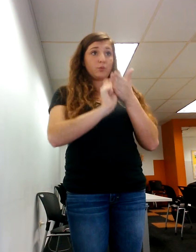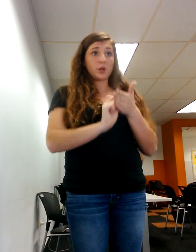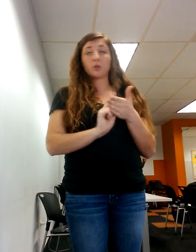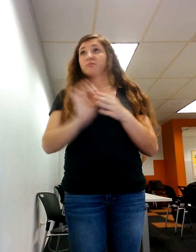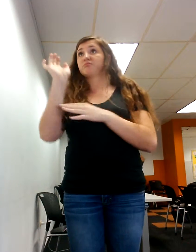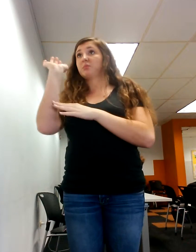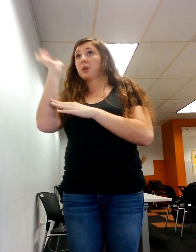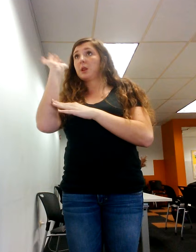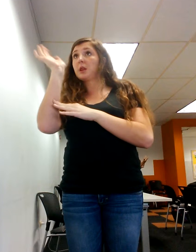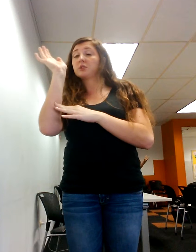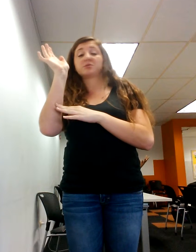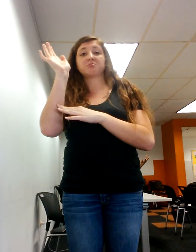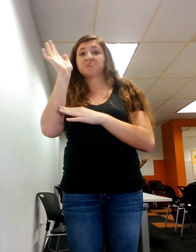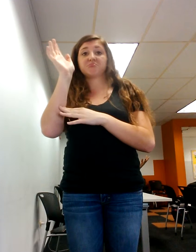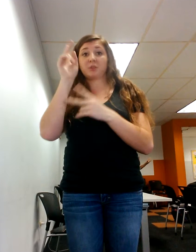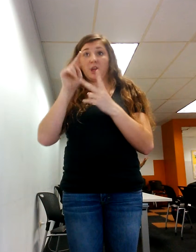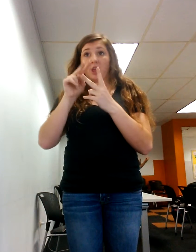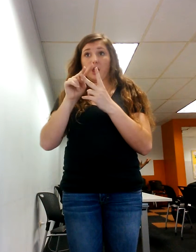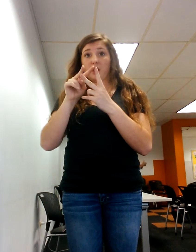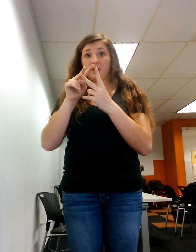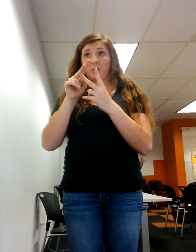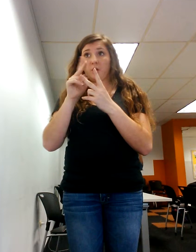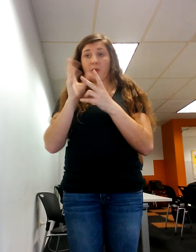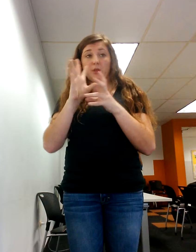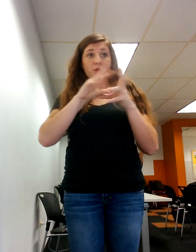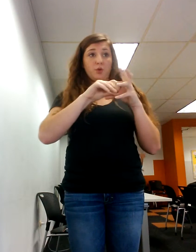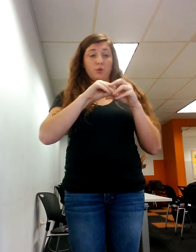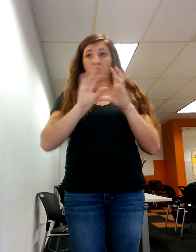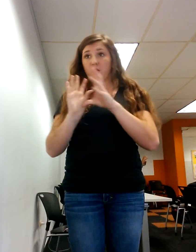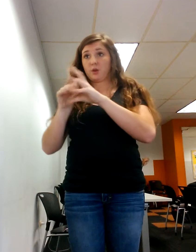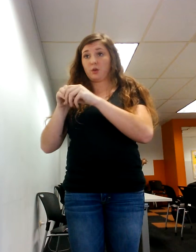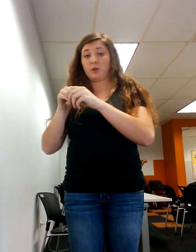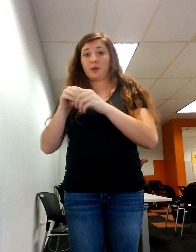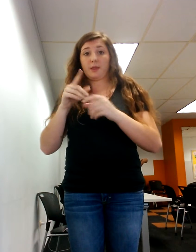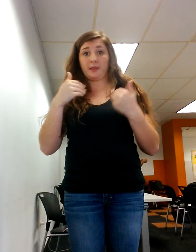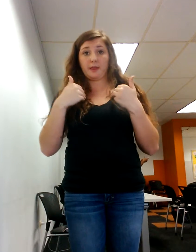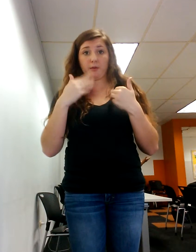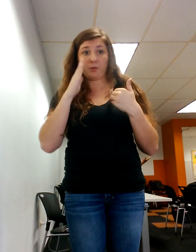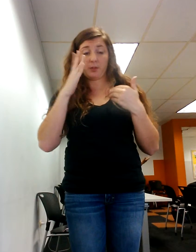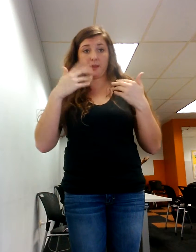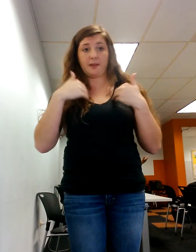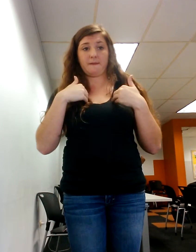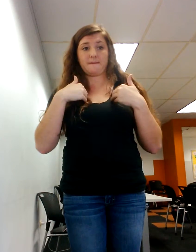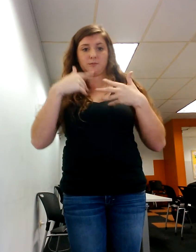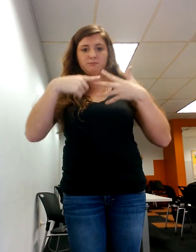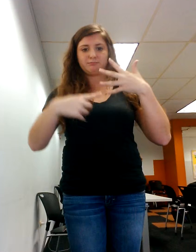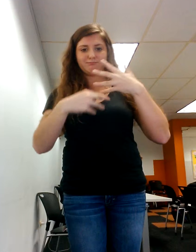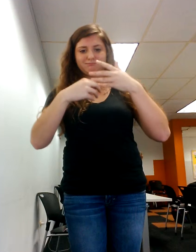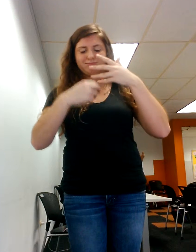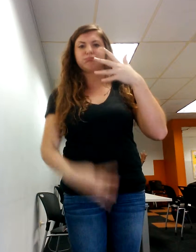going to give, within the discourse that I'm giving you today, there are tons of different